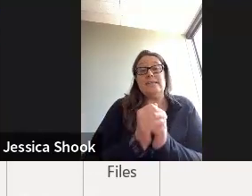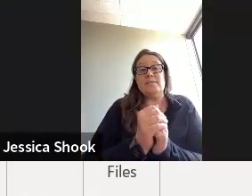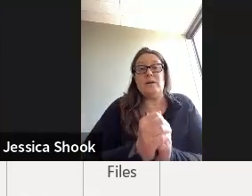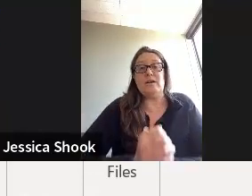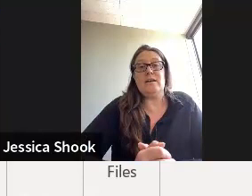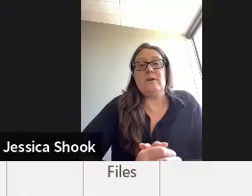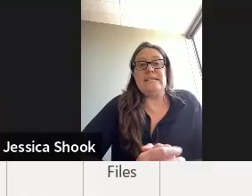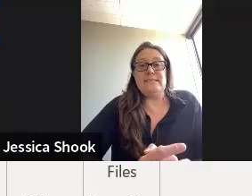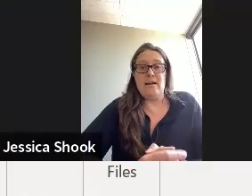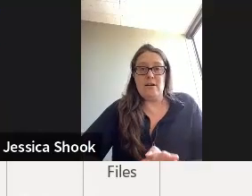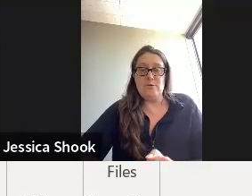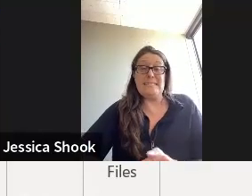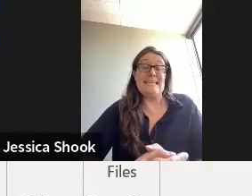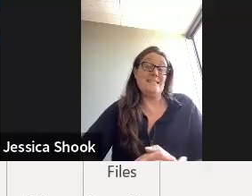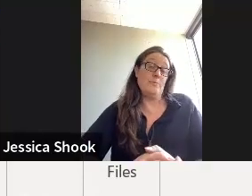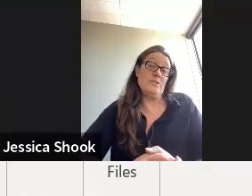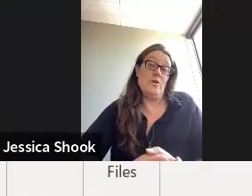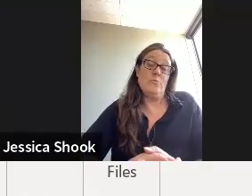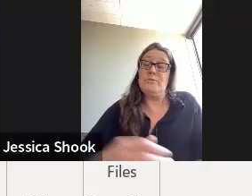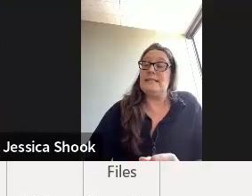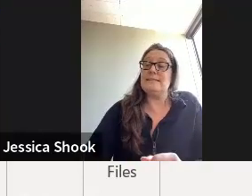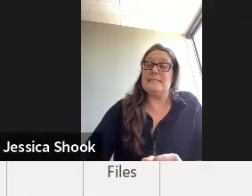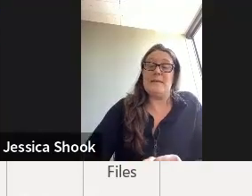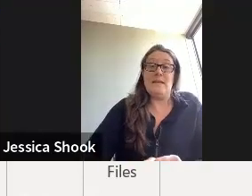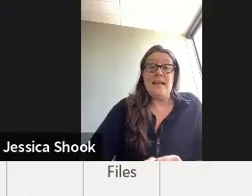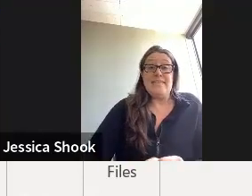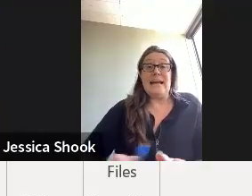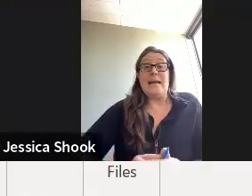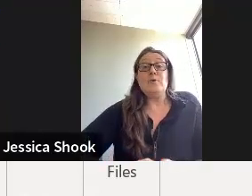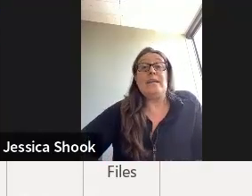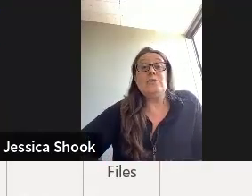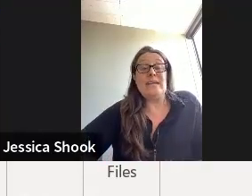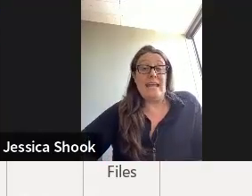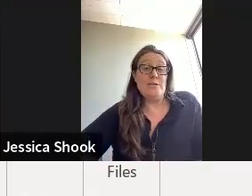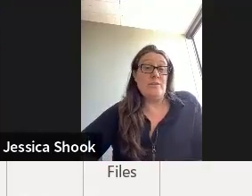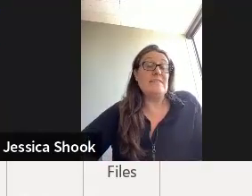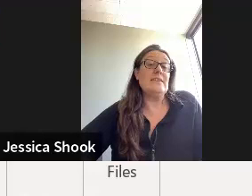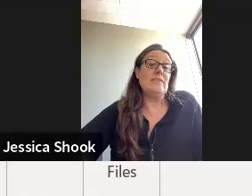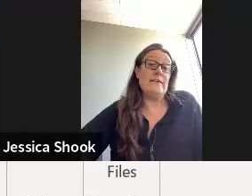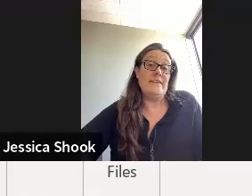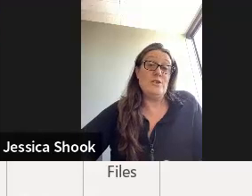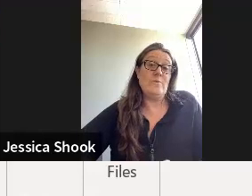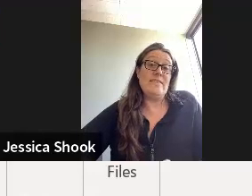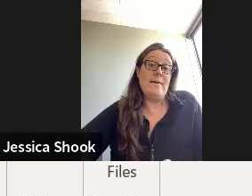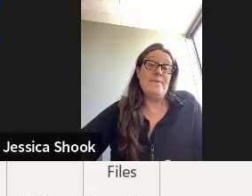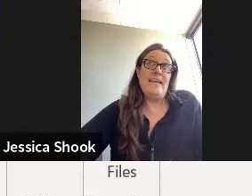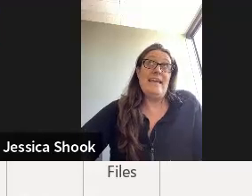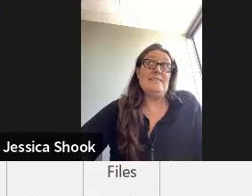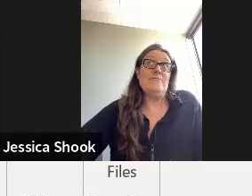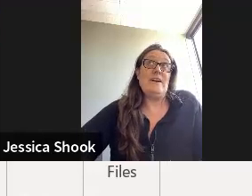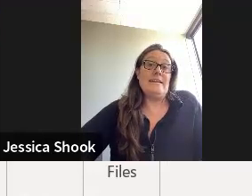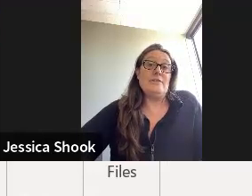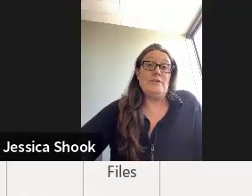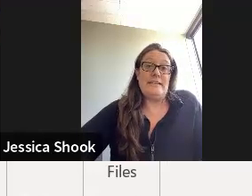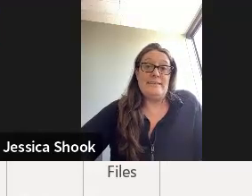as a crisis worker or a DCR who is in someone's home doing an assessment, that I'm going to engage in a physical intervention with them